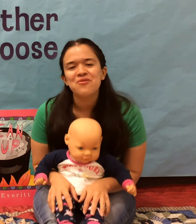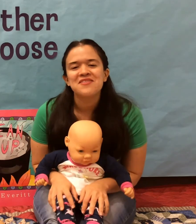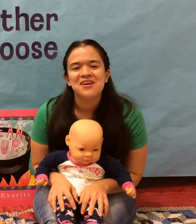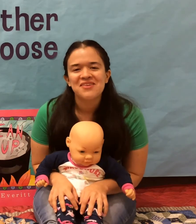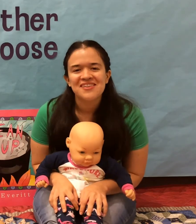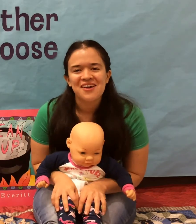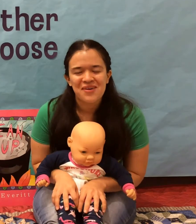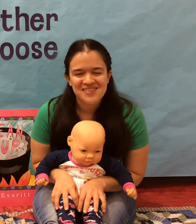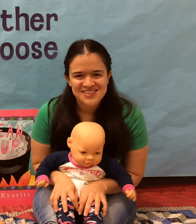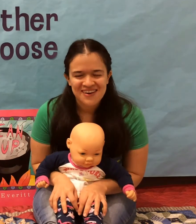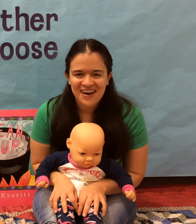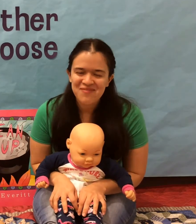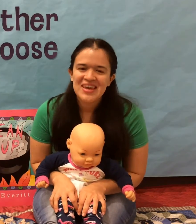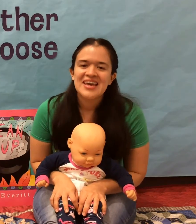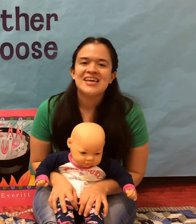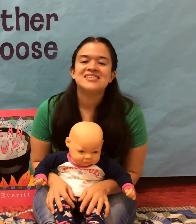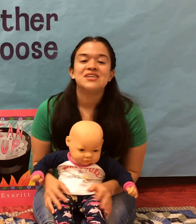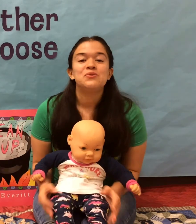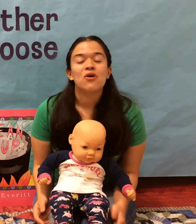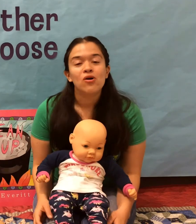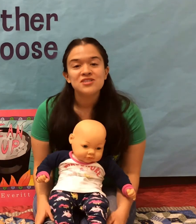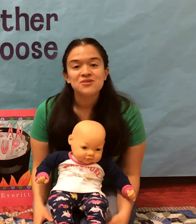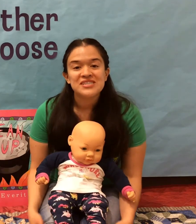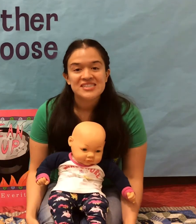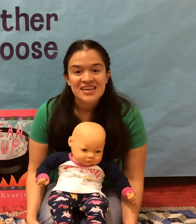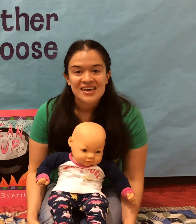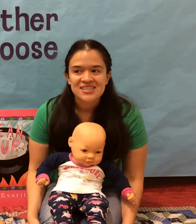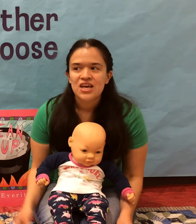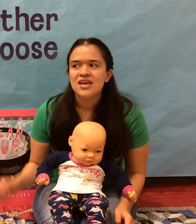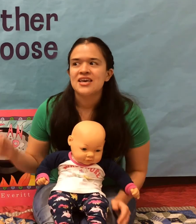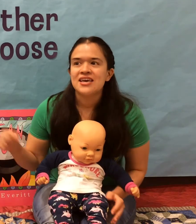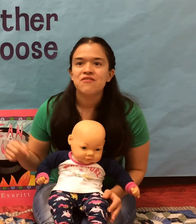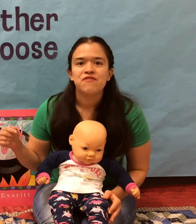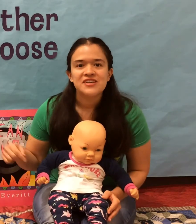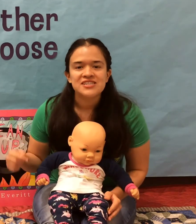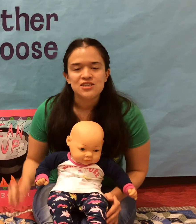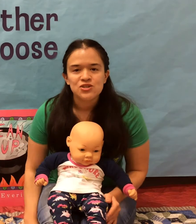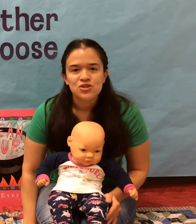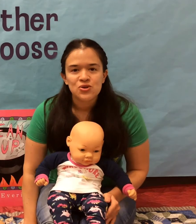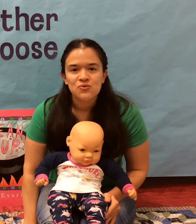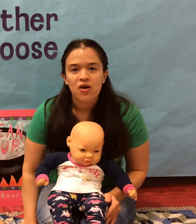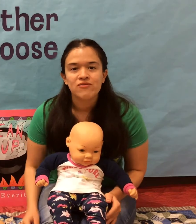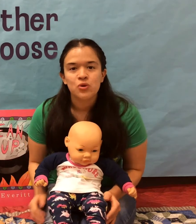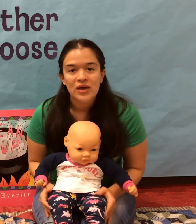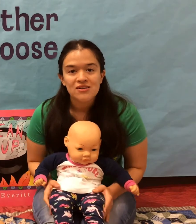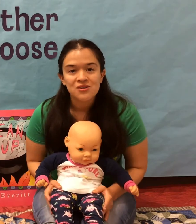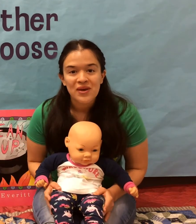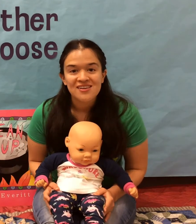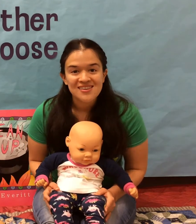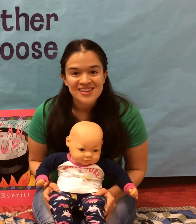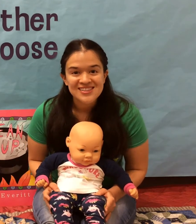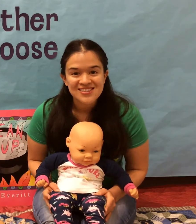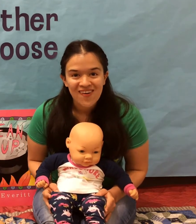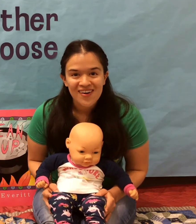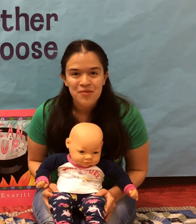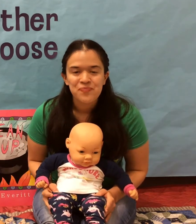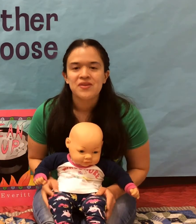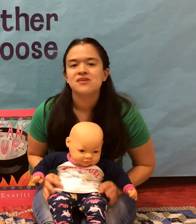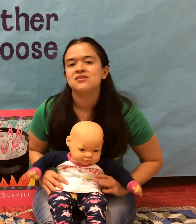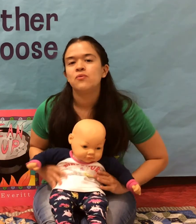thing that I really like about this rhyme is that you can also sing it. It fits into the tune of Twinkle, Twinkle, Little Star. So we